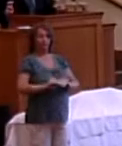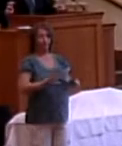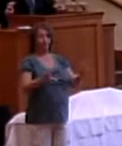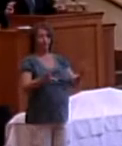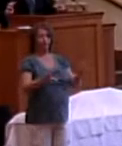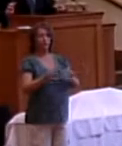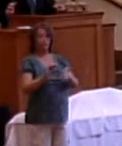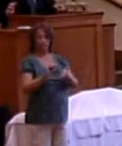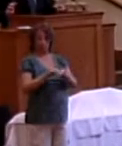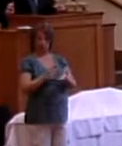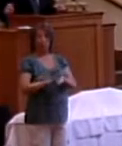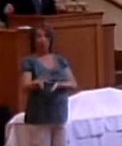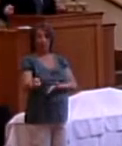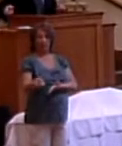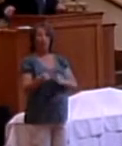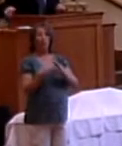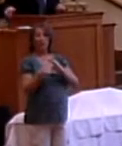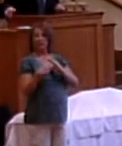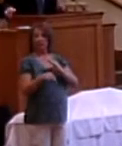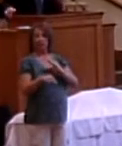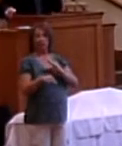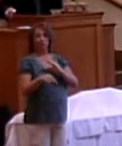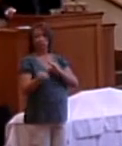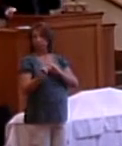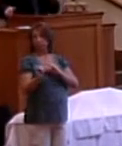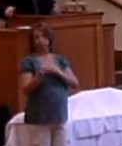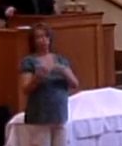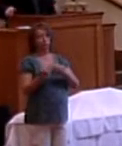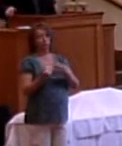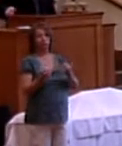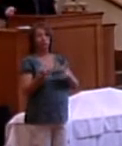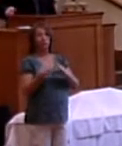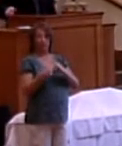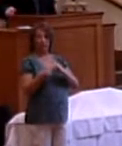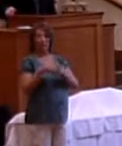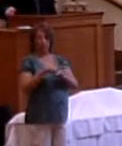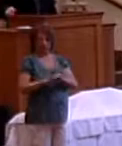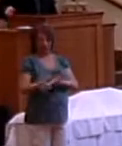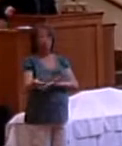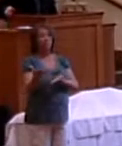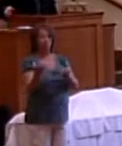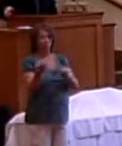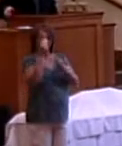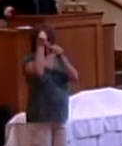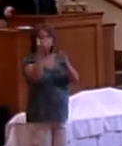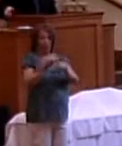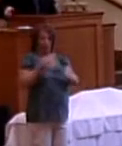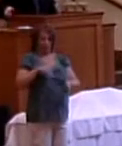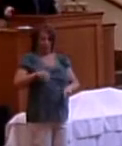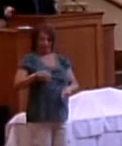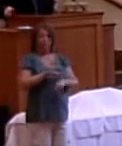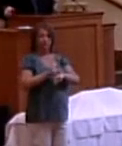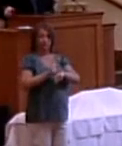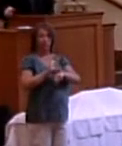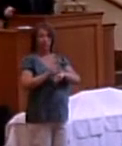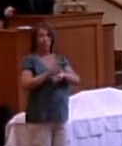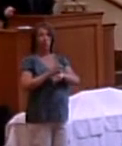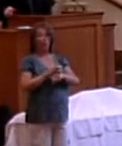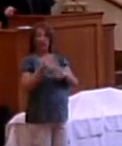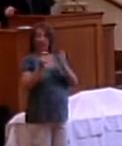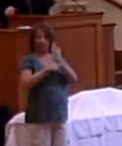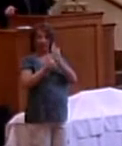add you to our email list. We would love to communicate with you over this. And we also have a newsletter that we can send out to you. If you're not getting the